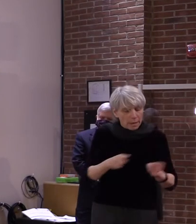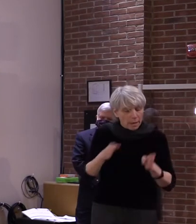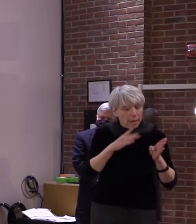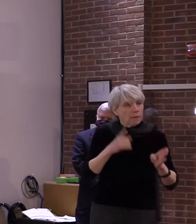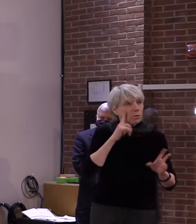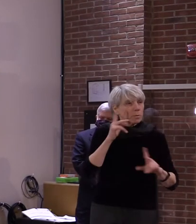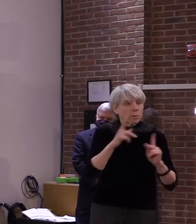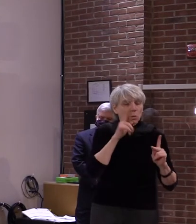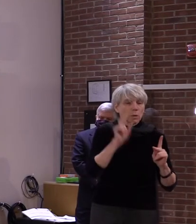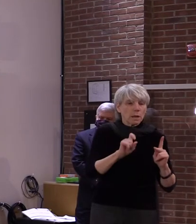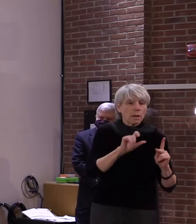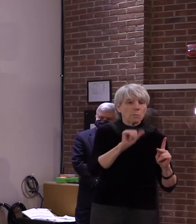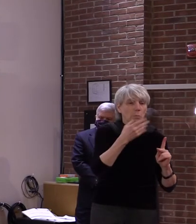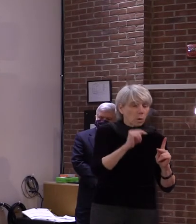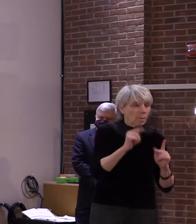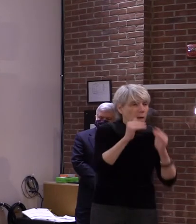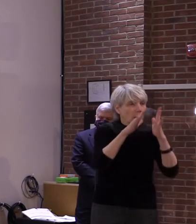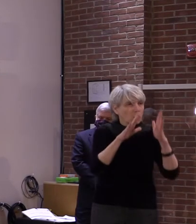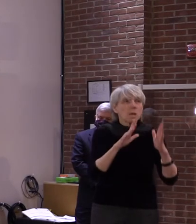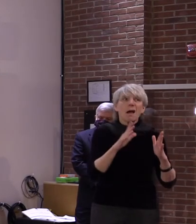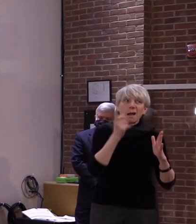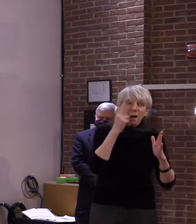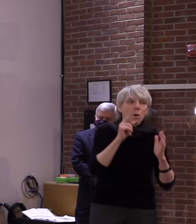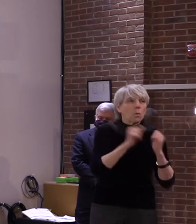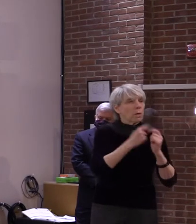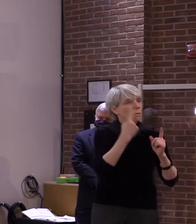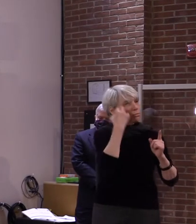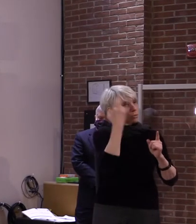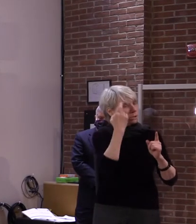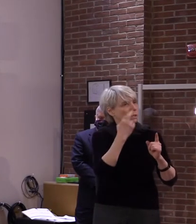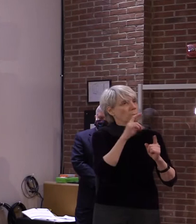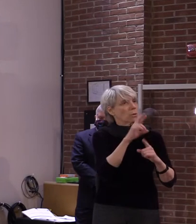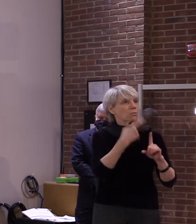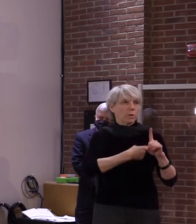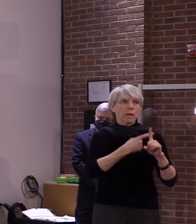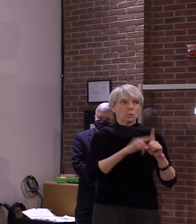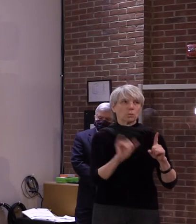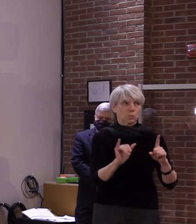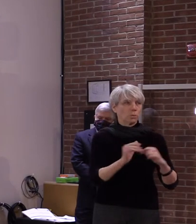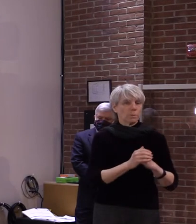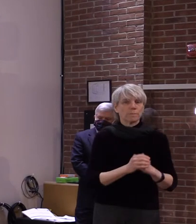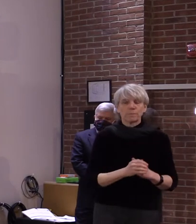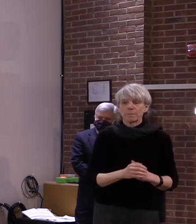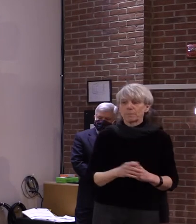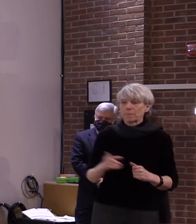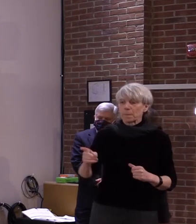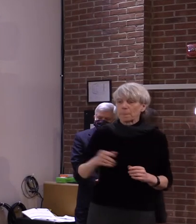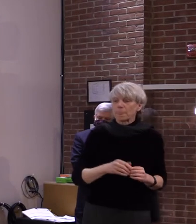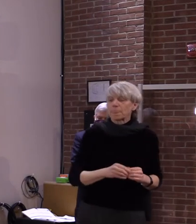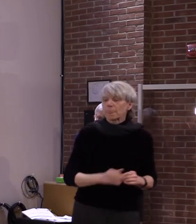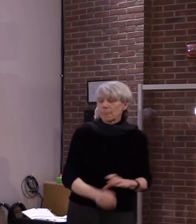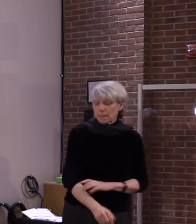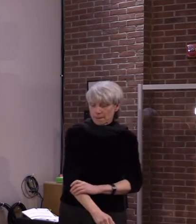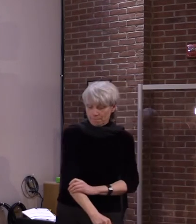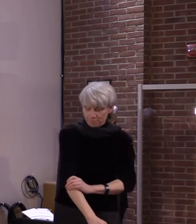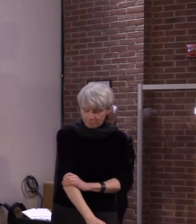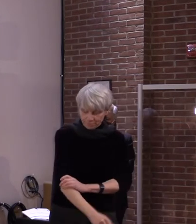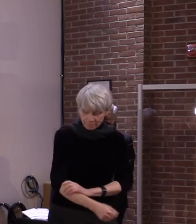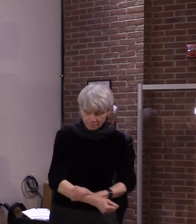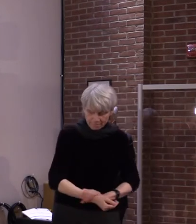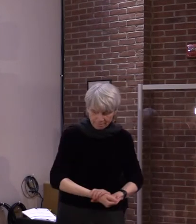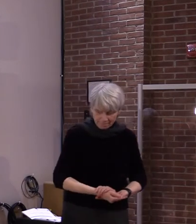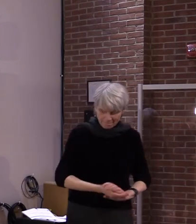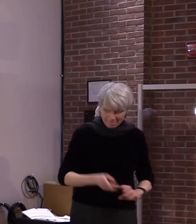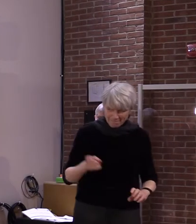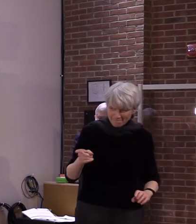housing affordable housing at that okay also i'm sorry if this has already been brought up but um could you please